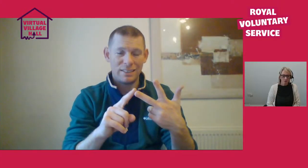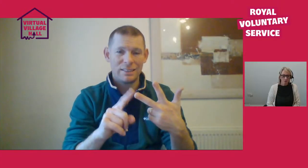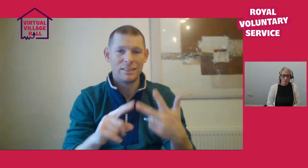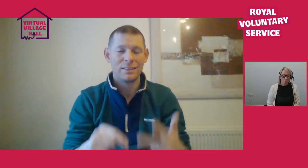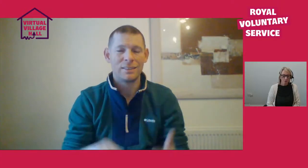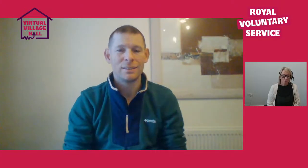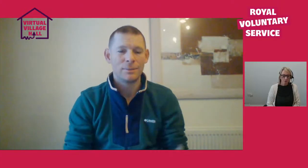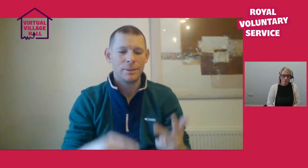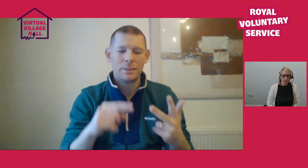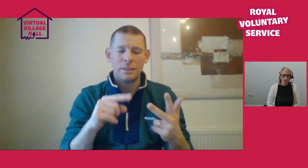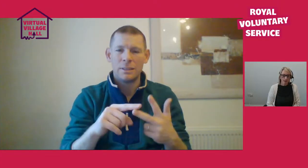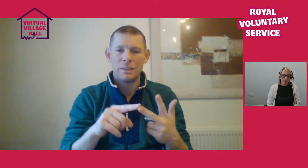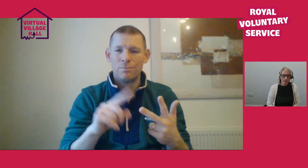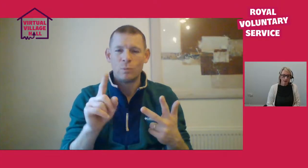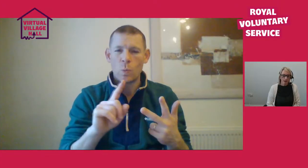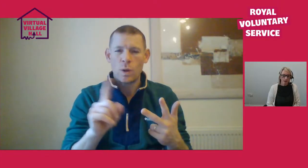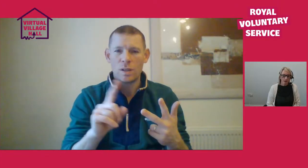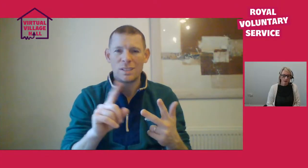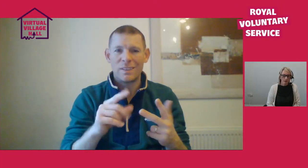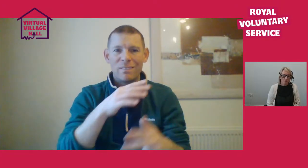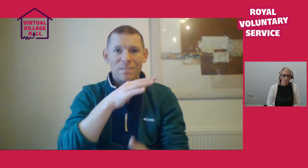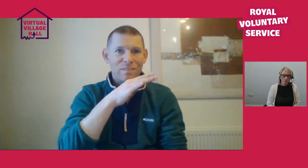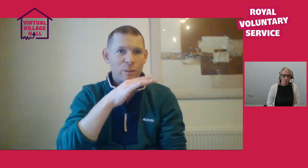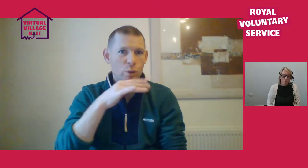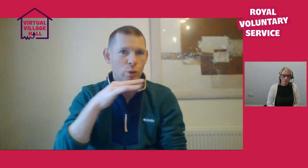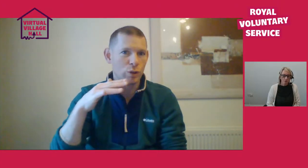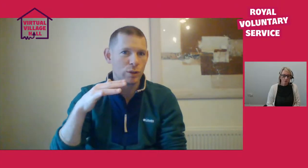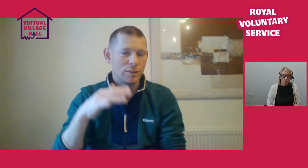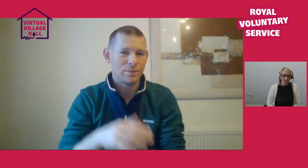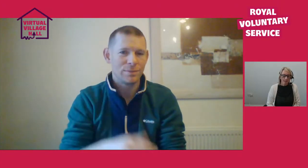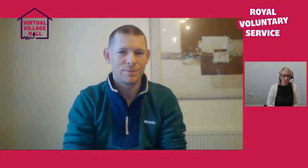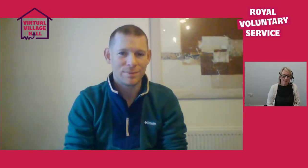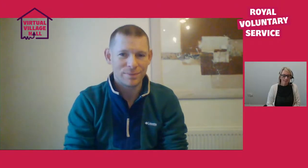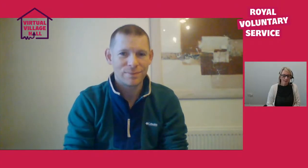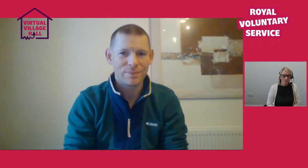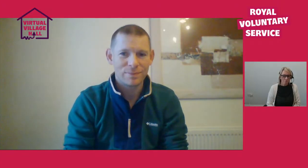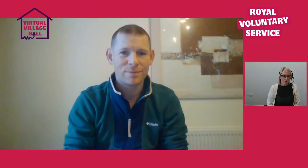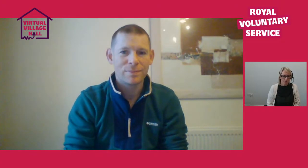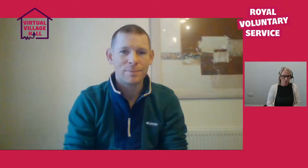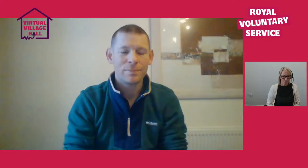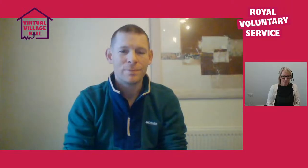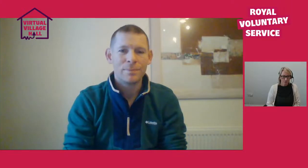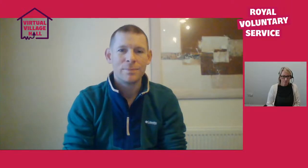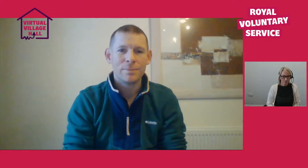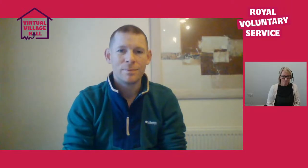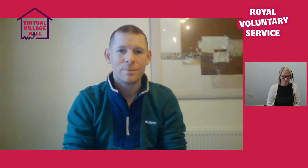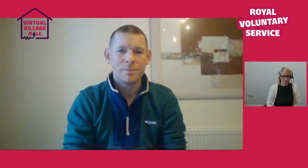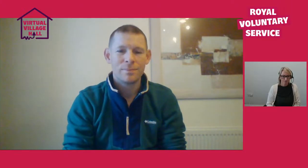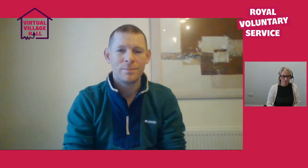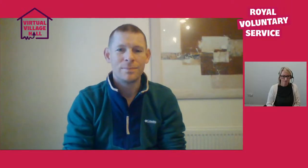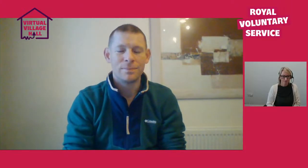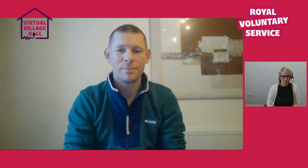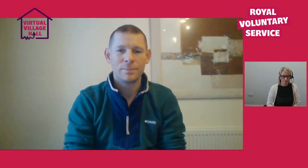Okay, so number 3. Number 3 is a fruit.